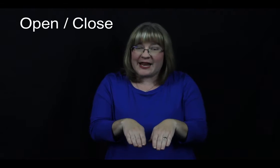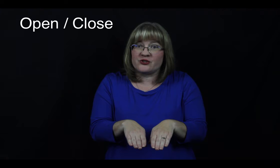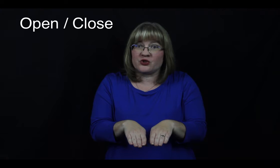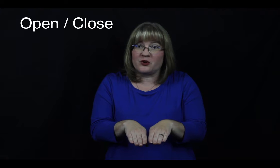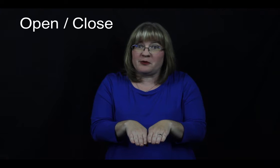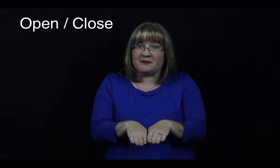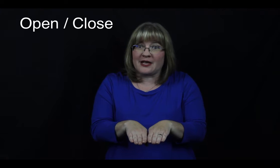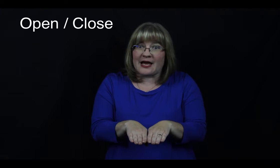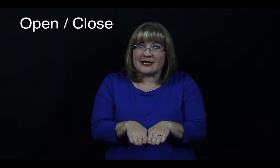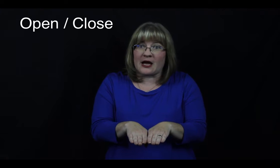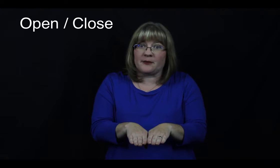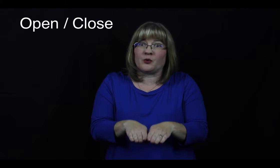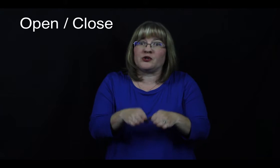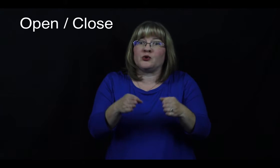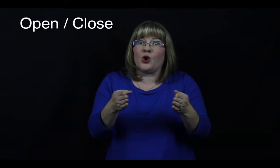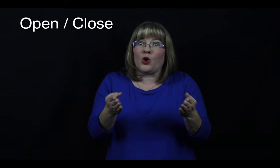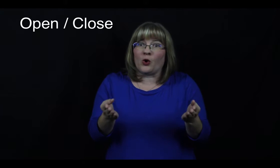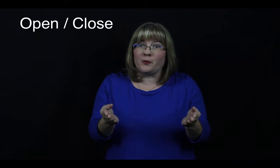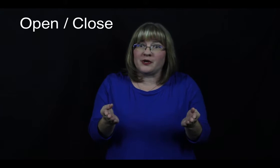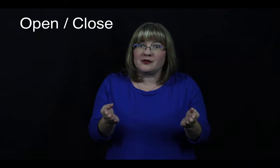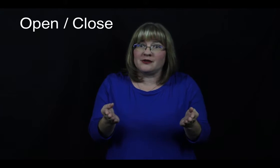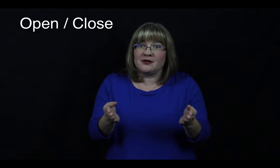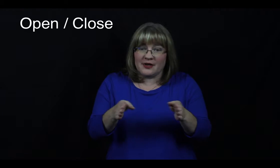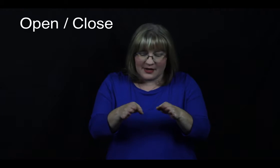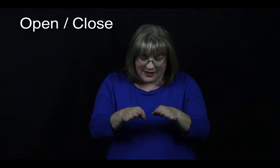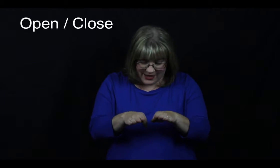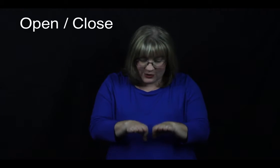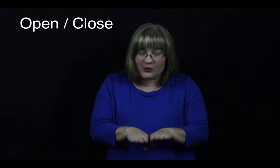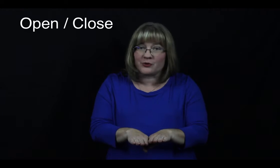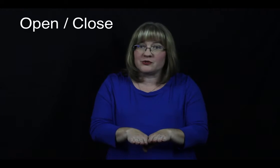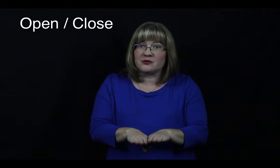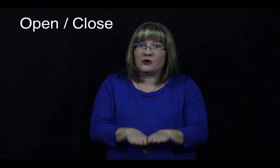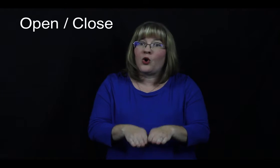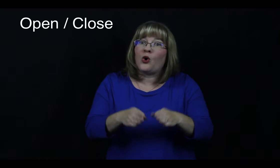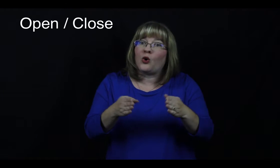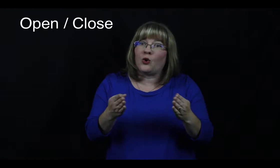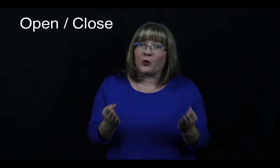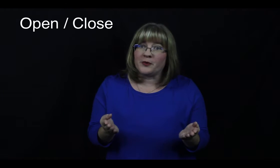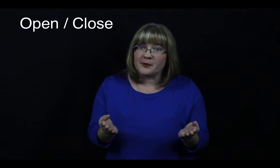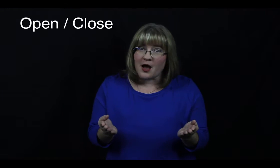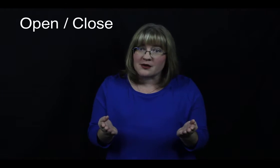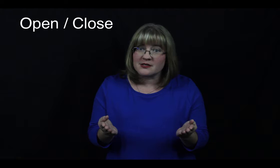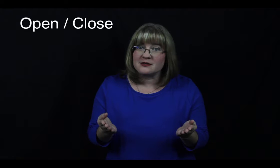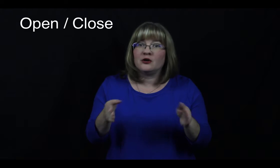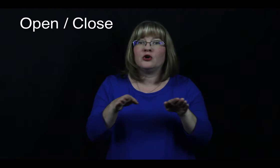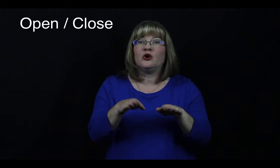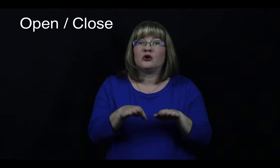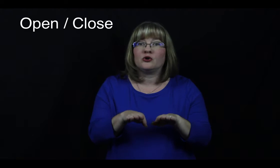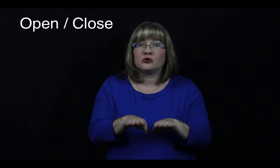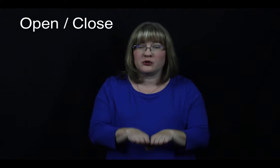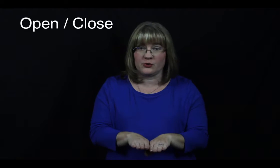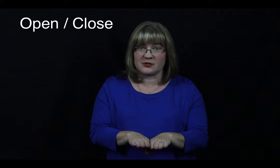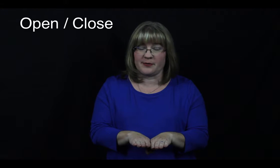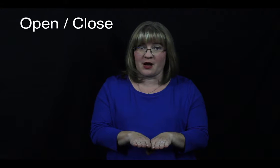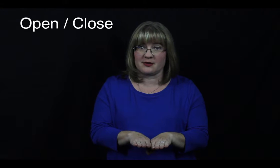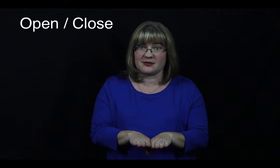hands are going to be flat and I'm going to open and close. Open the box, close the box.